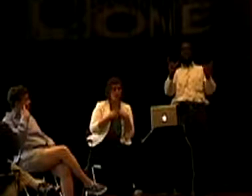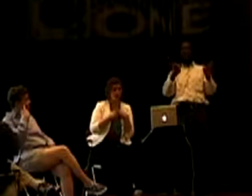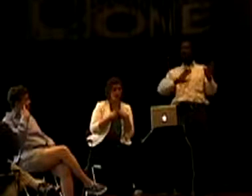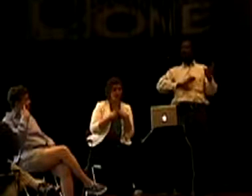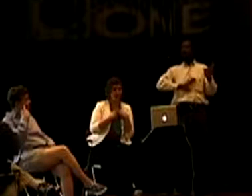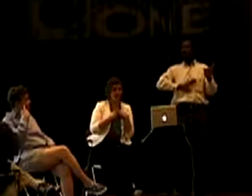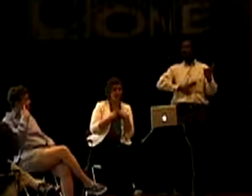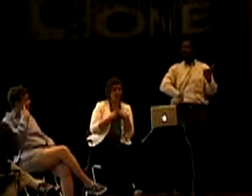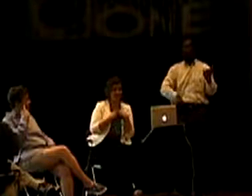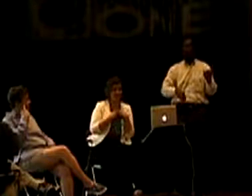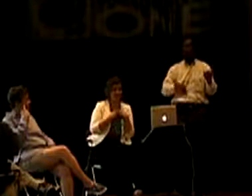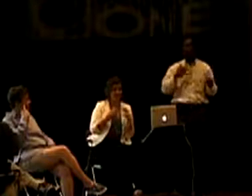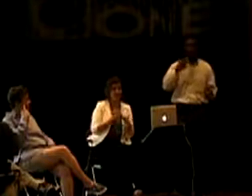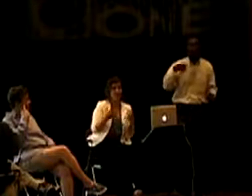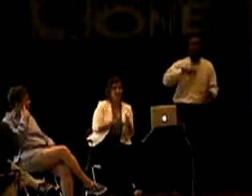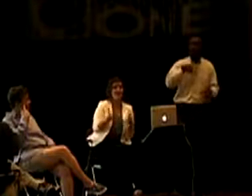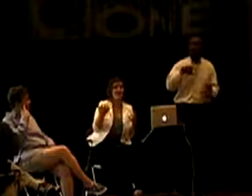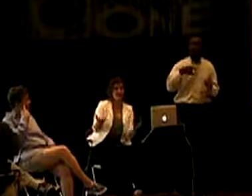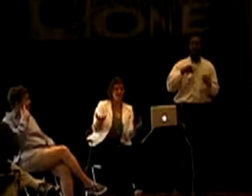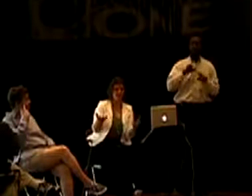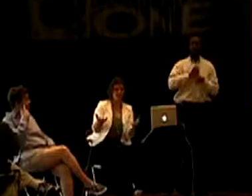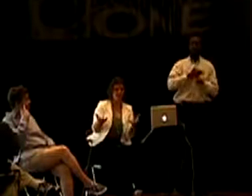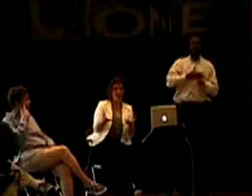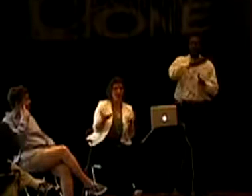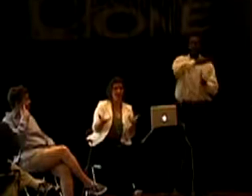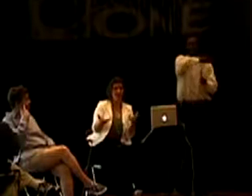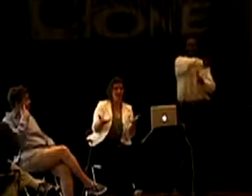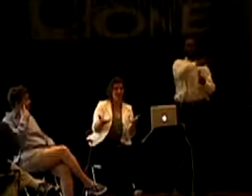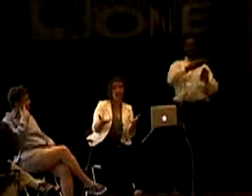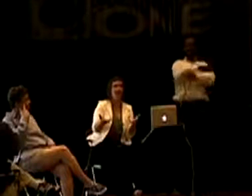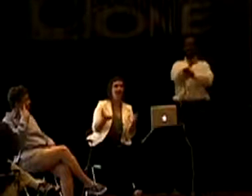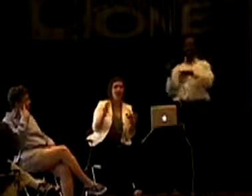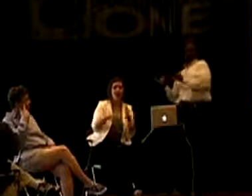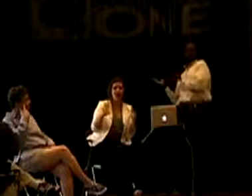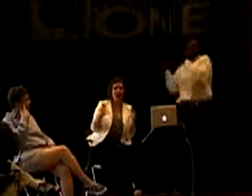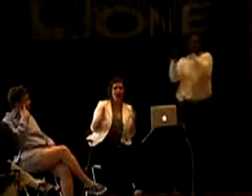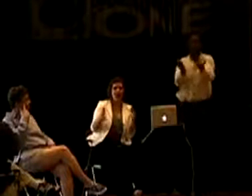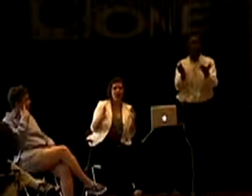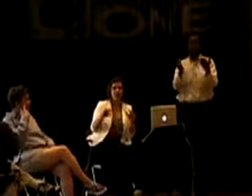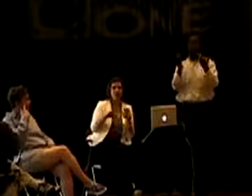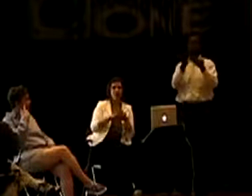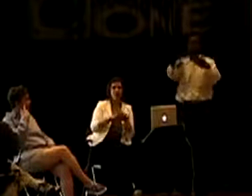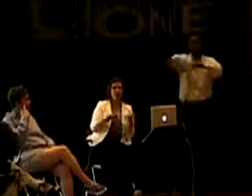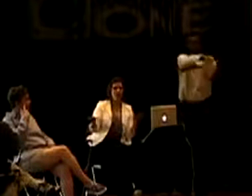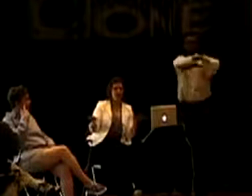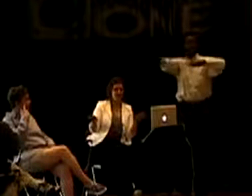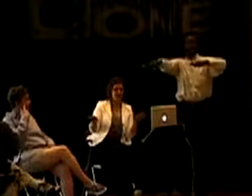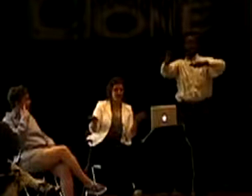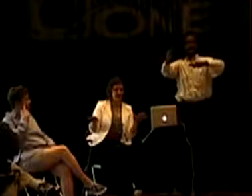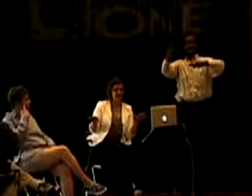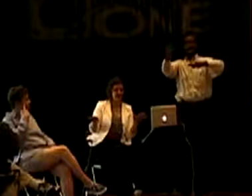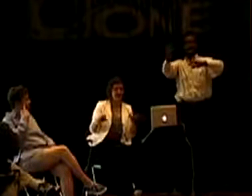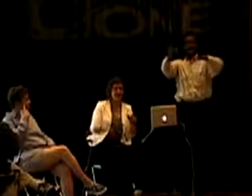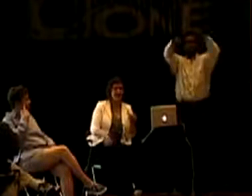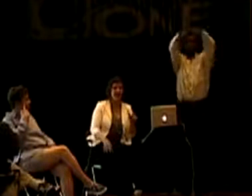relief for us as the artists bringing this into the world on this stage, that all of that actually was all